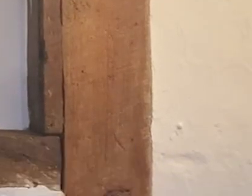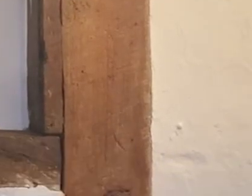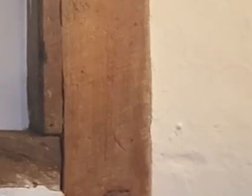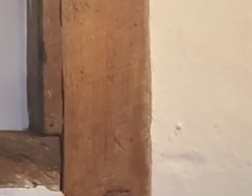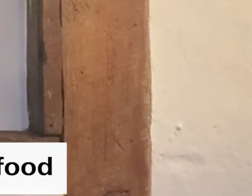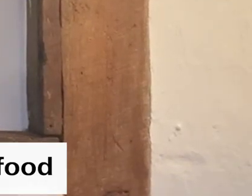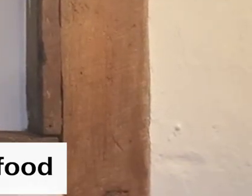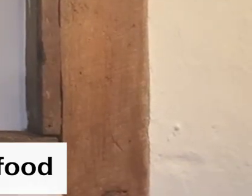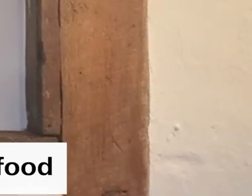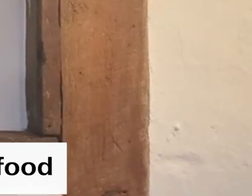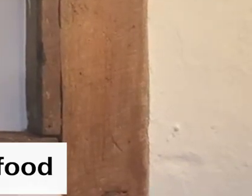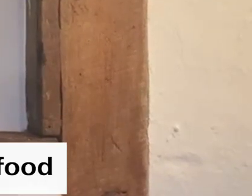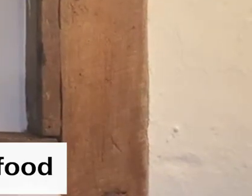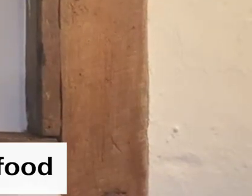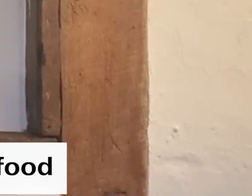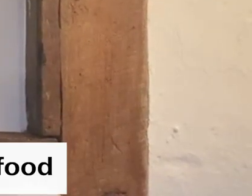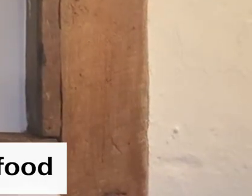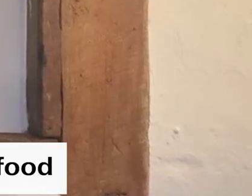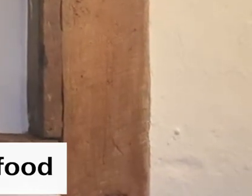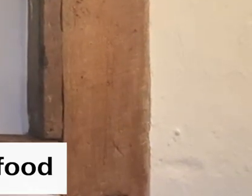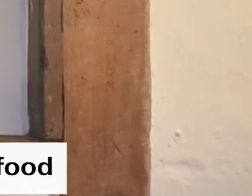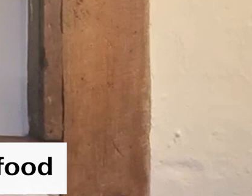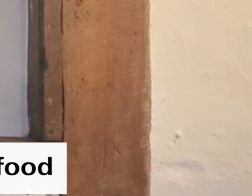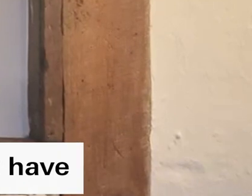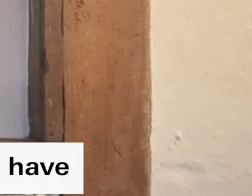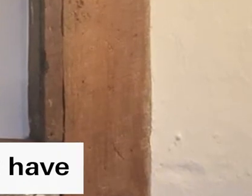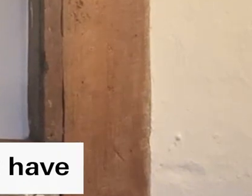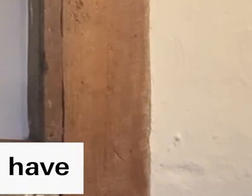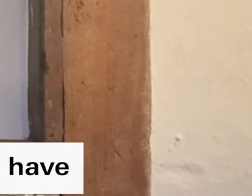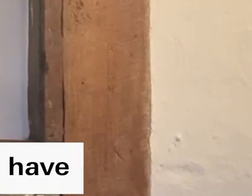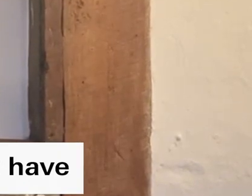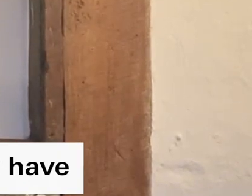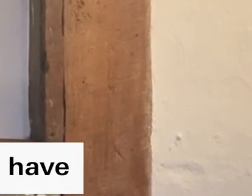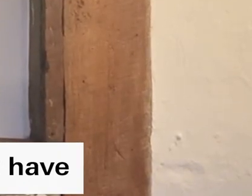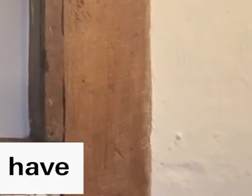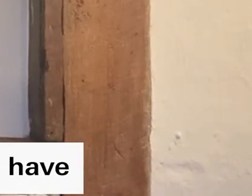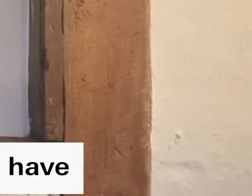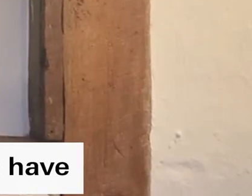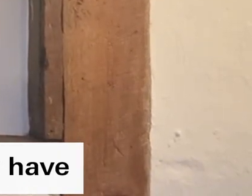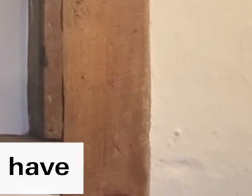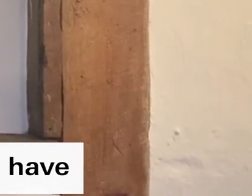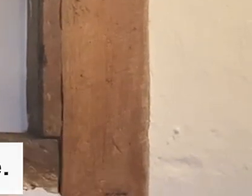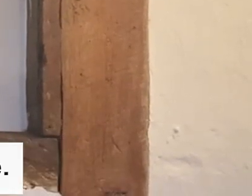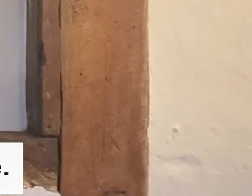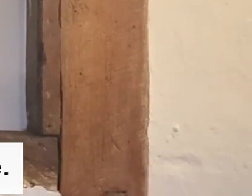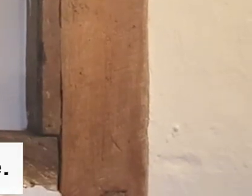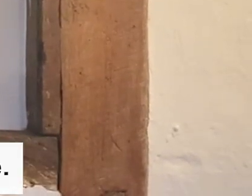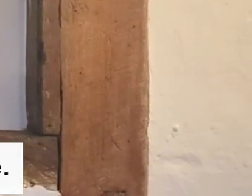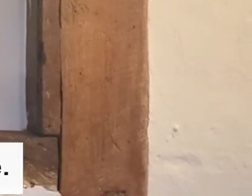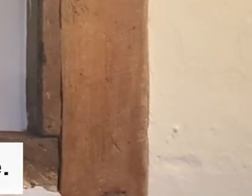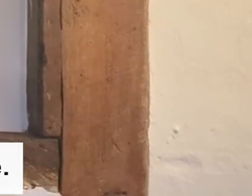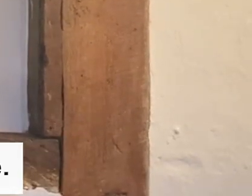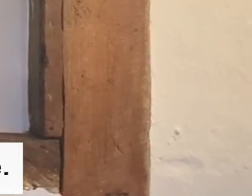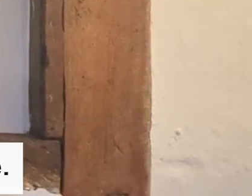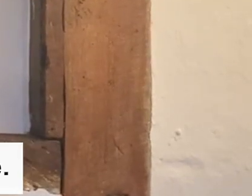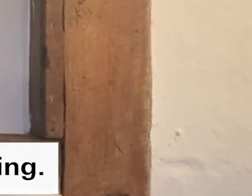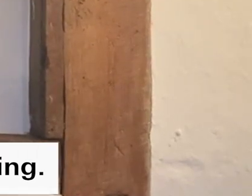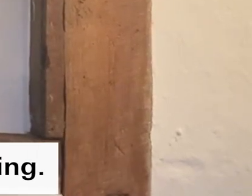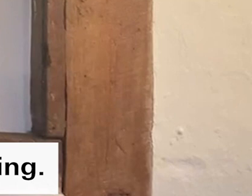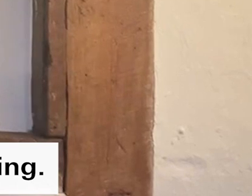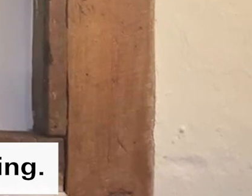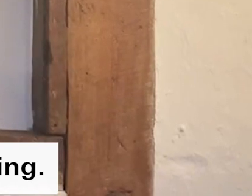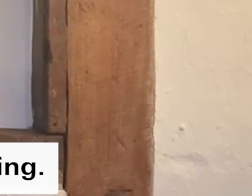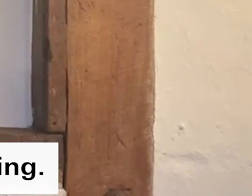island. No smells of disgusting food or any weird artifacts that have the texture of strange.